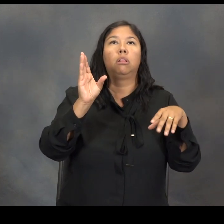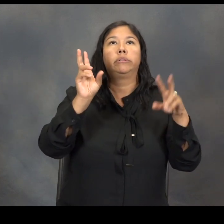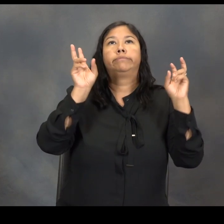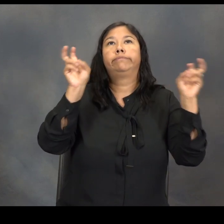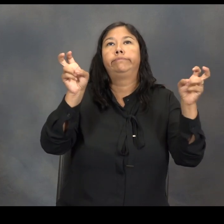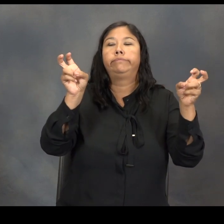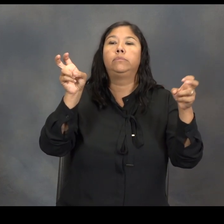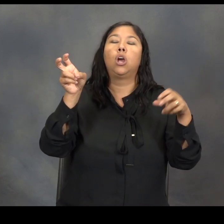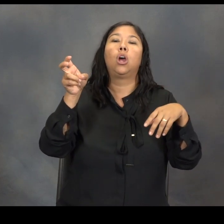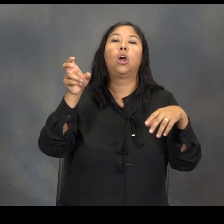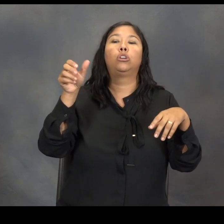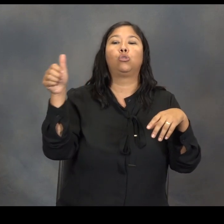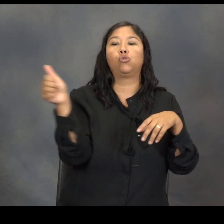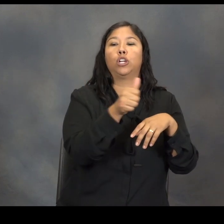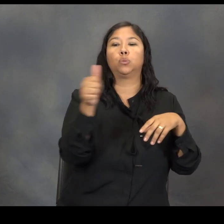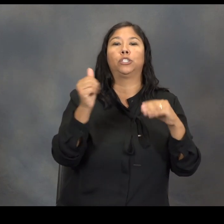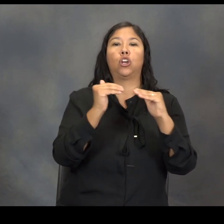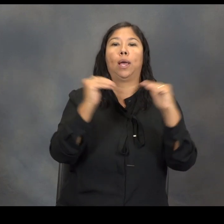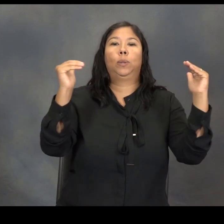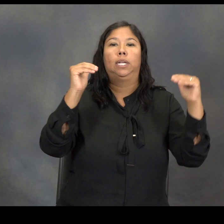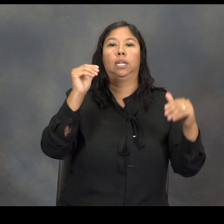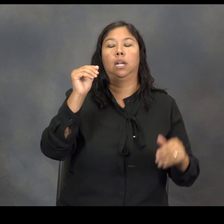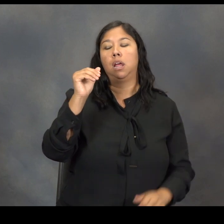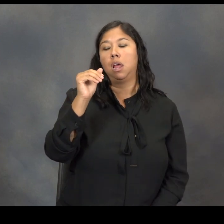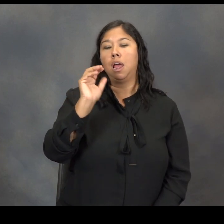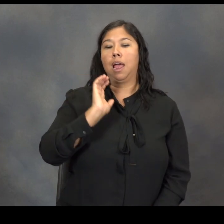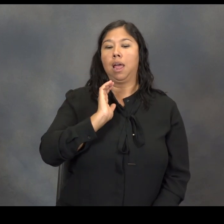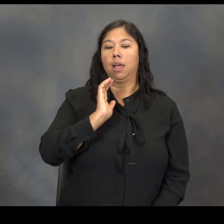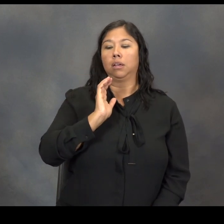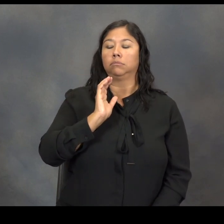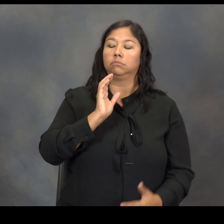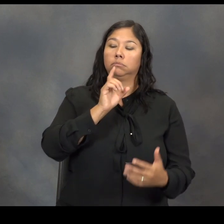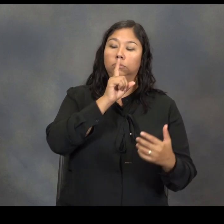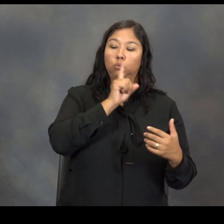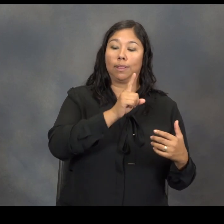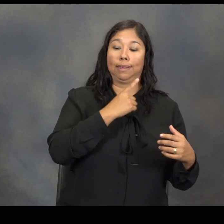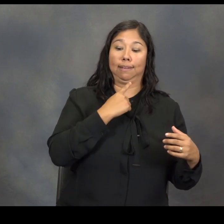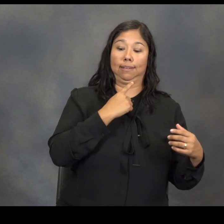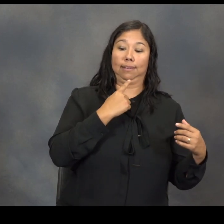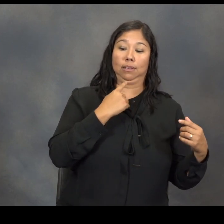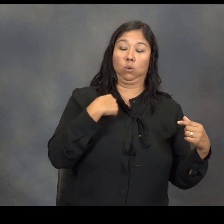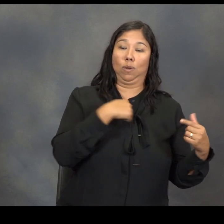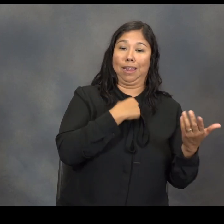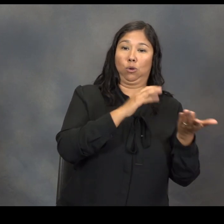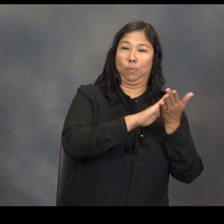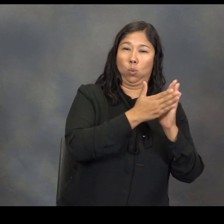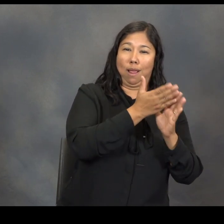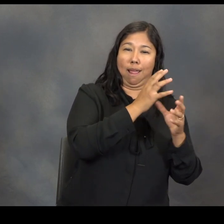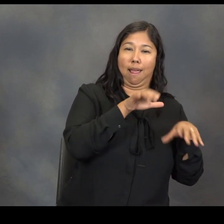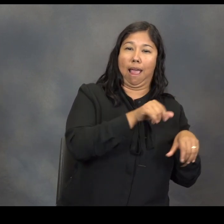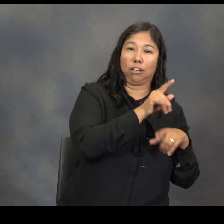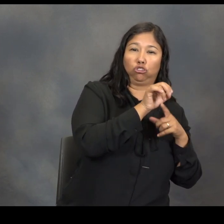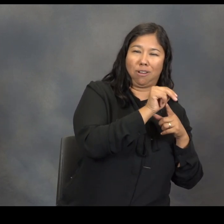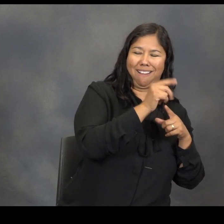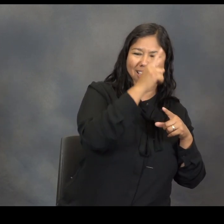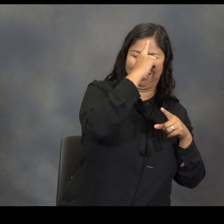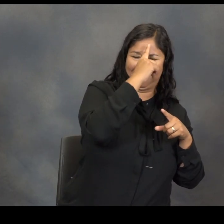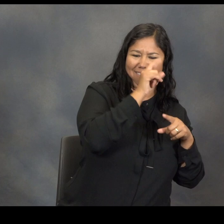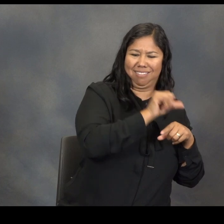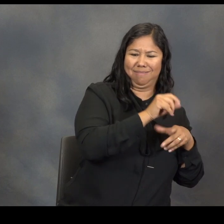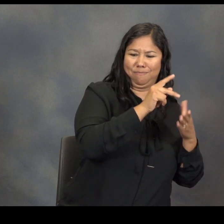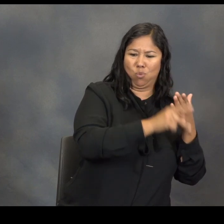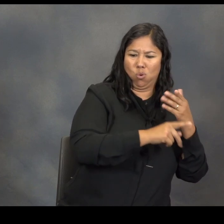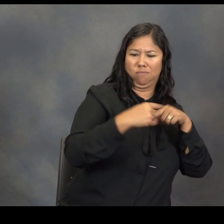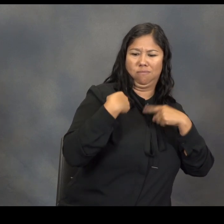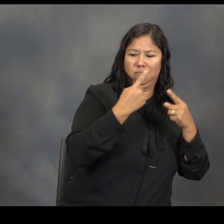equity. Jumpstart is like our foundation of programming here at Community Action Duluth. It's been here for, I think, just about a